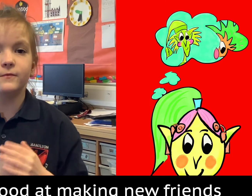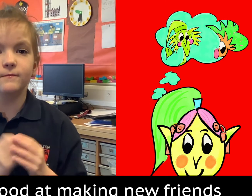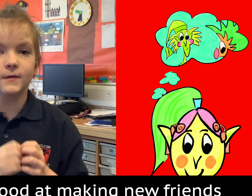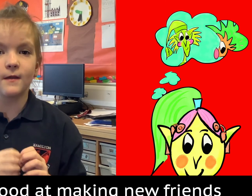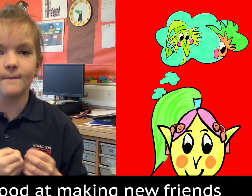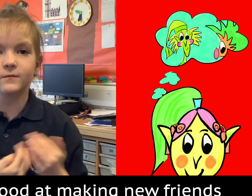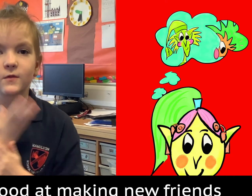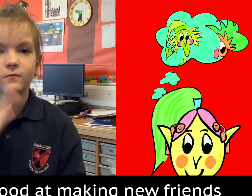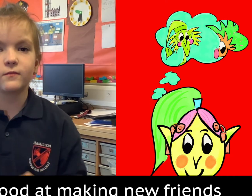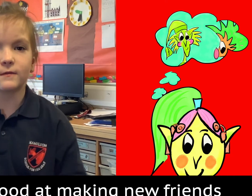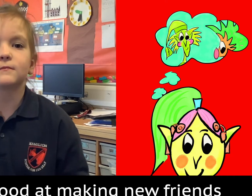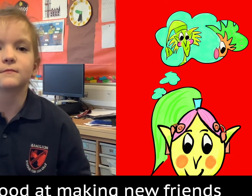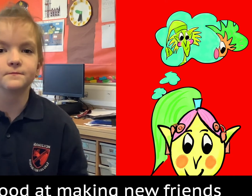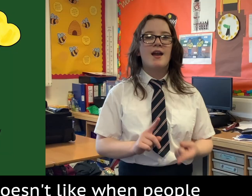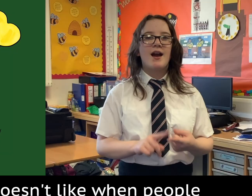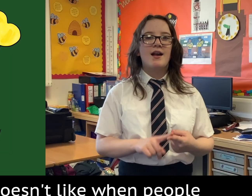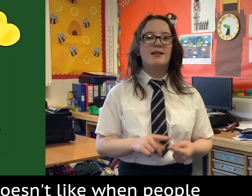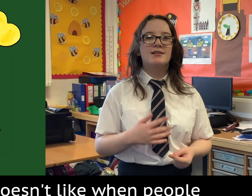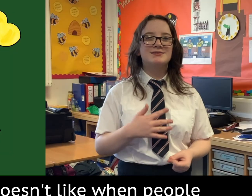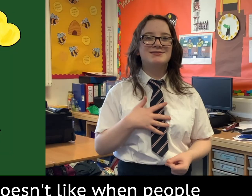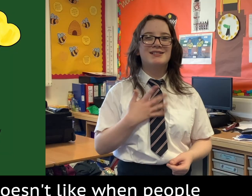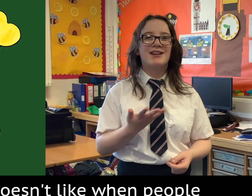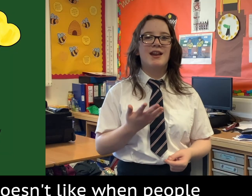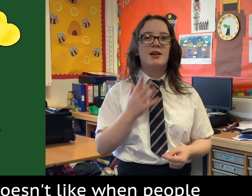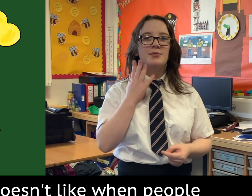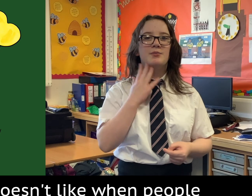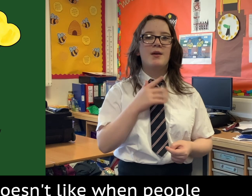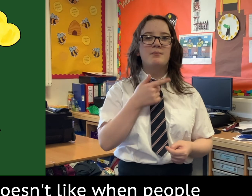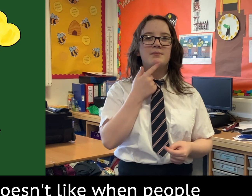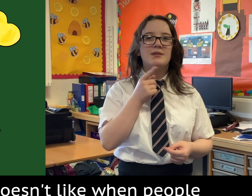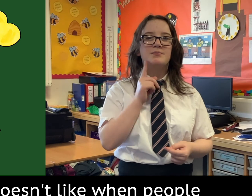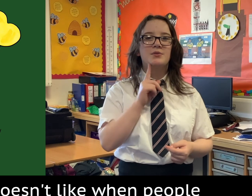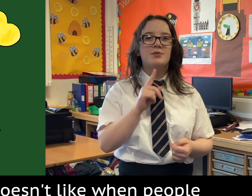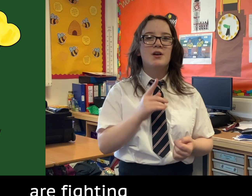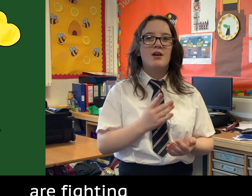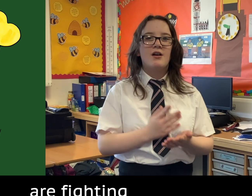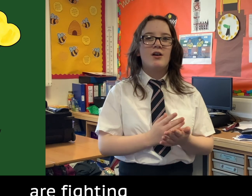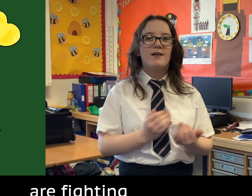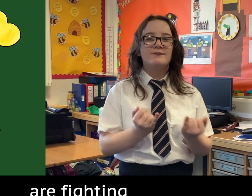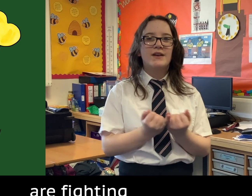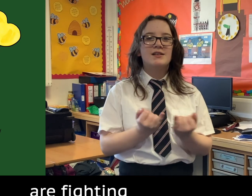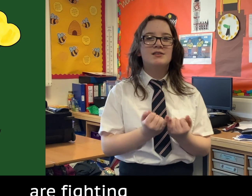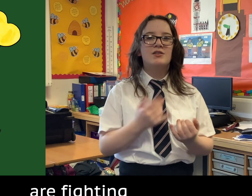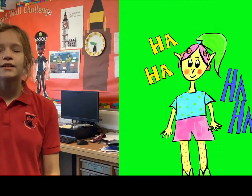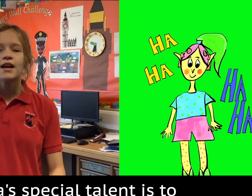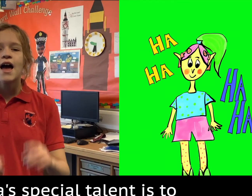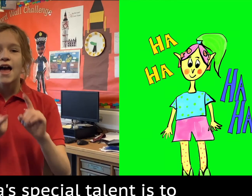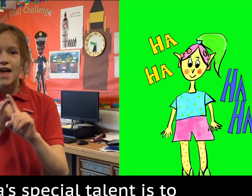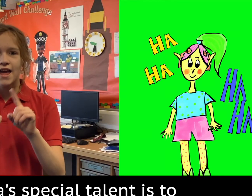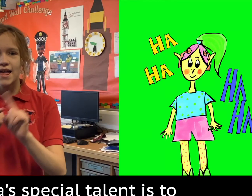Ella is good at making new things. Ella doesn't like when people are